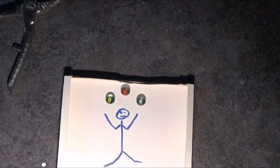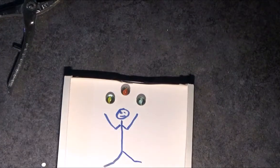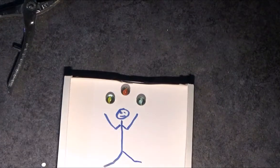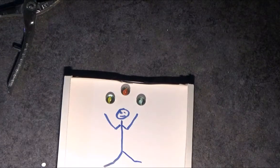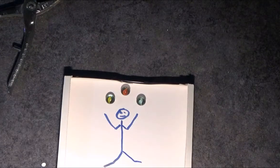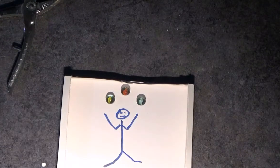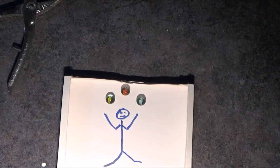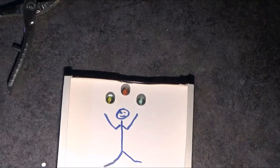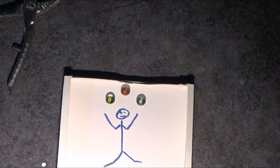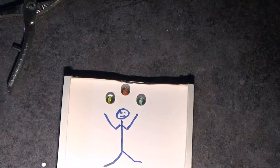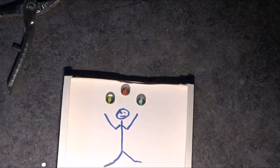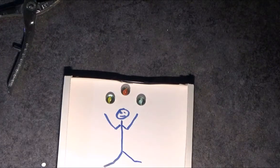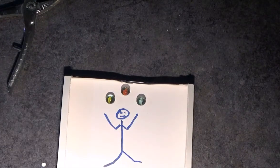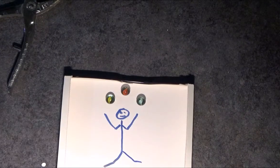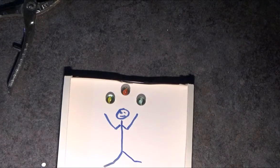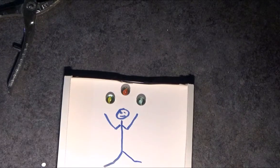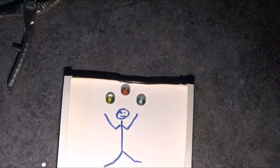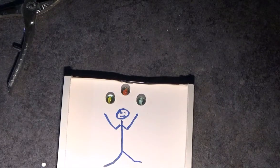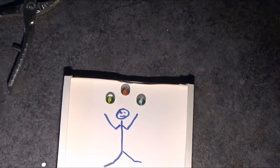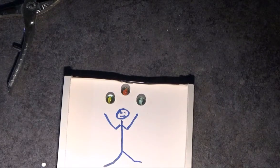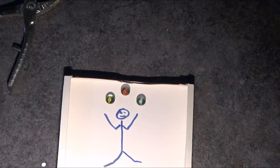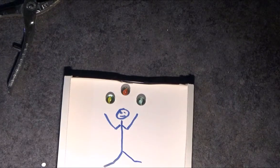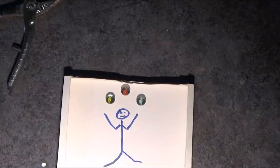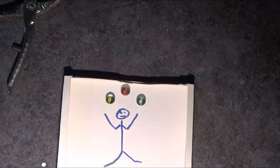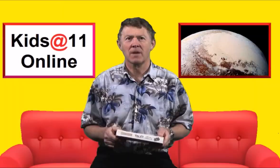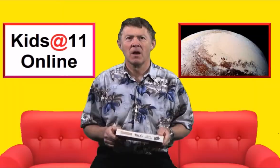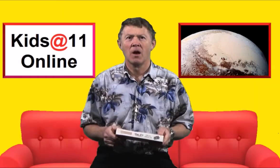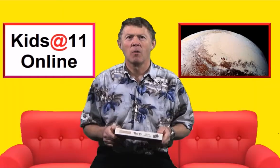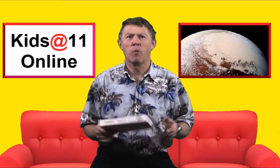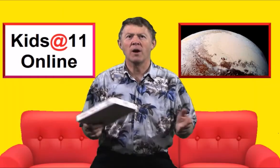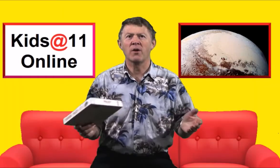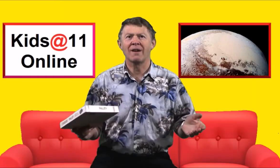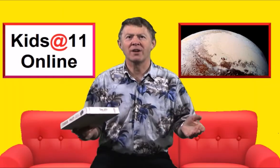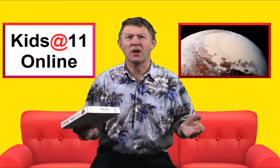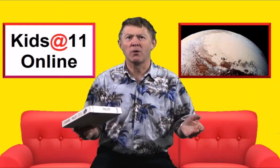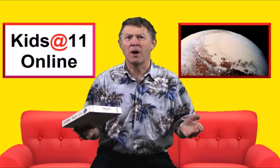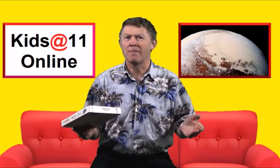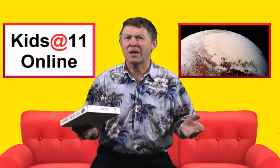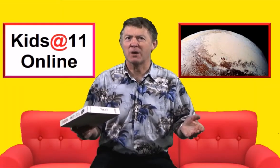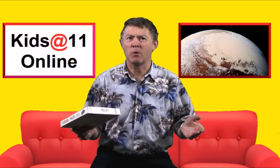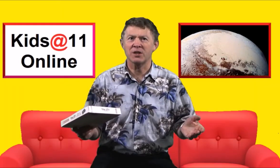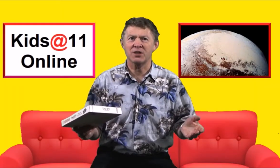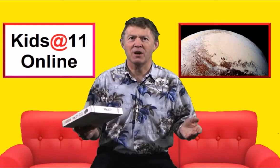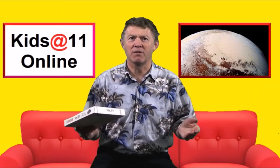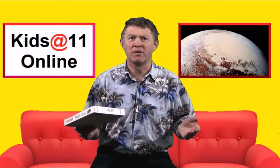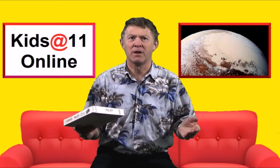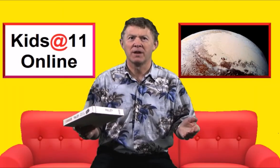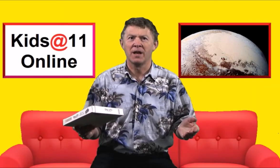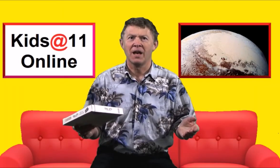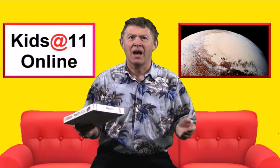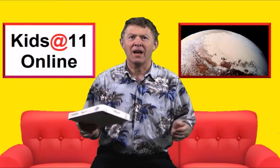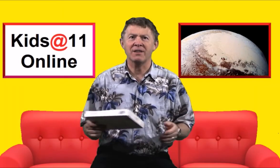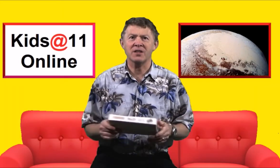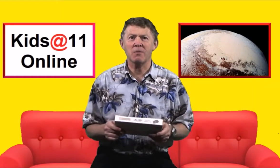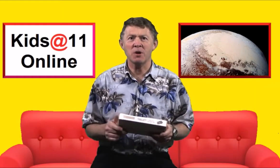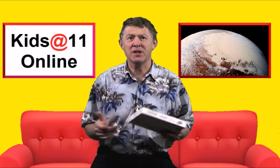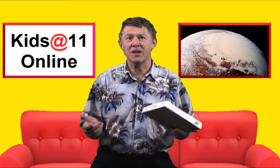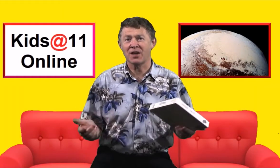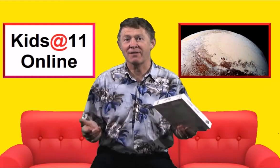And that's how to make a marble puzzle. Why not have a go at making one yourself? And if someone does have a